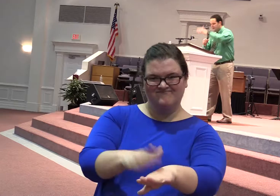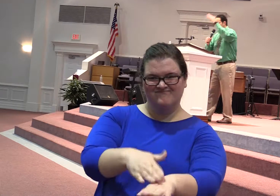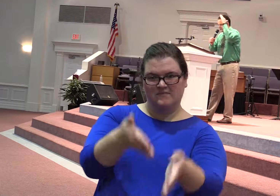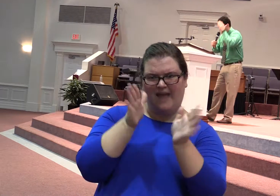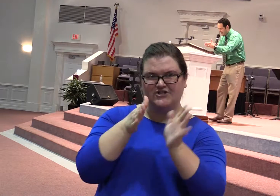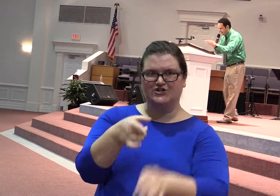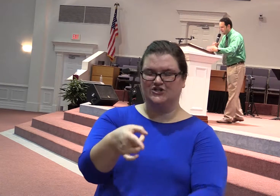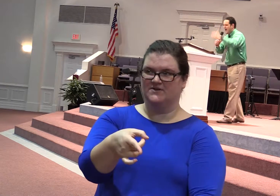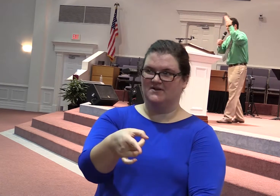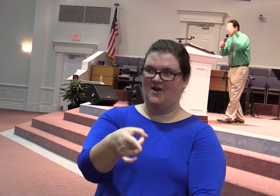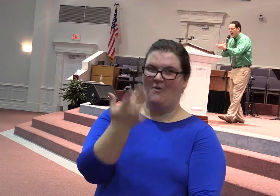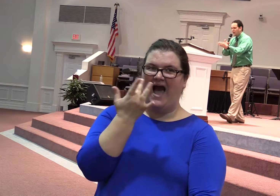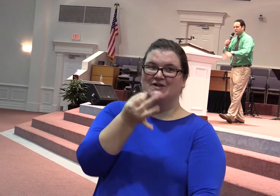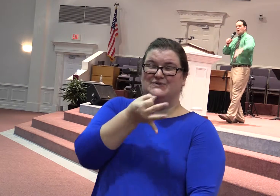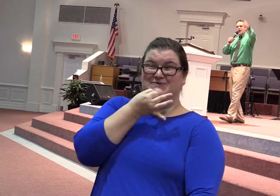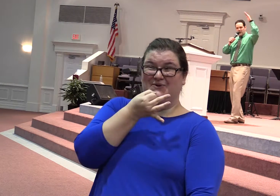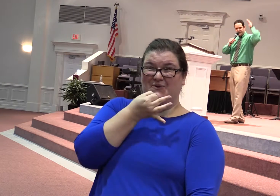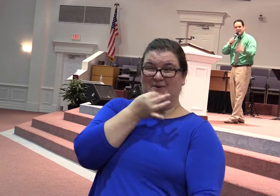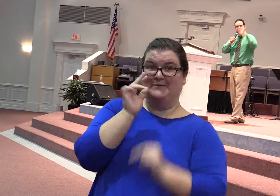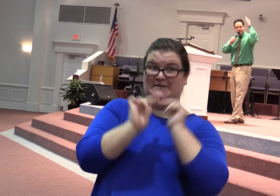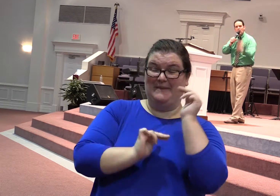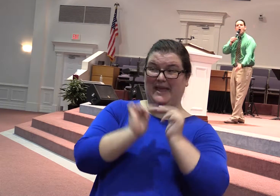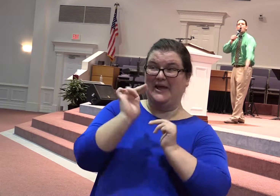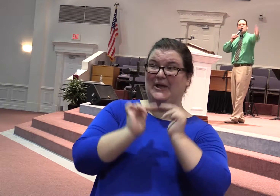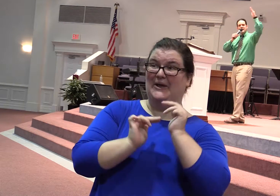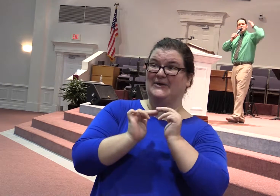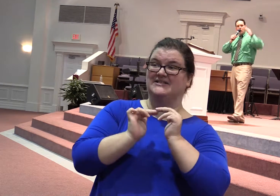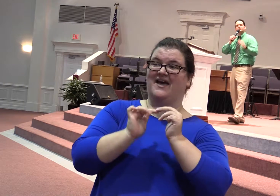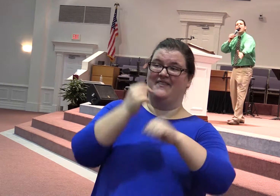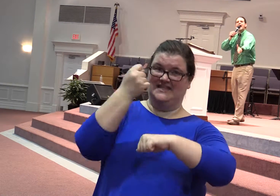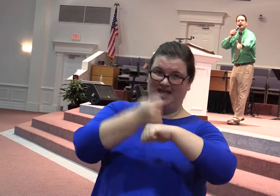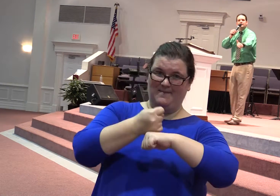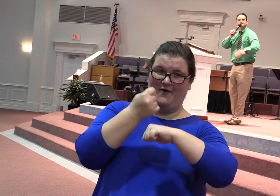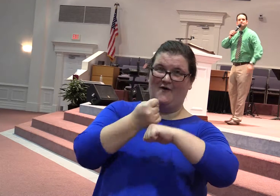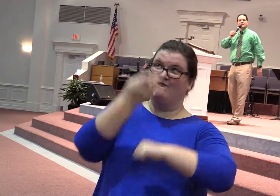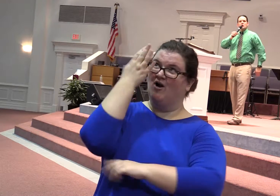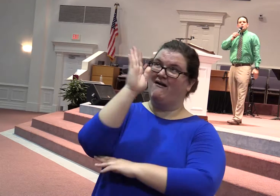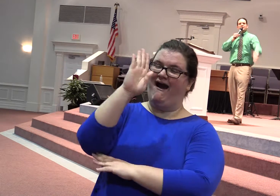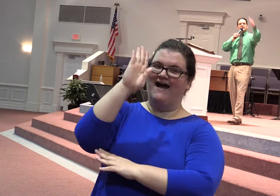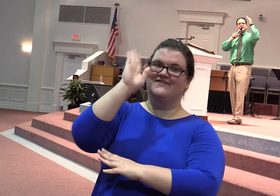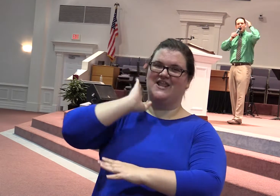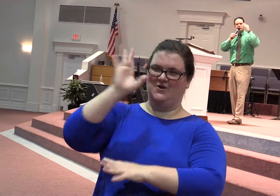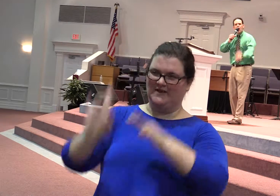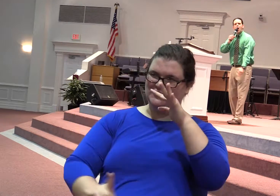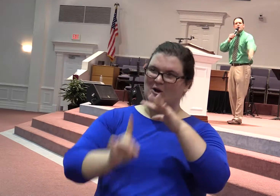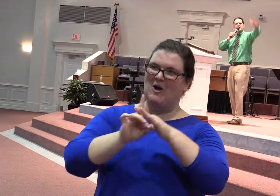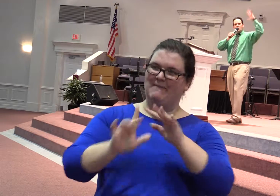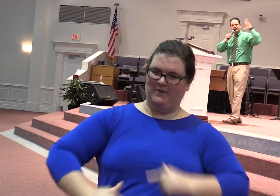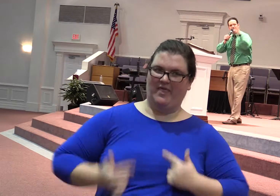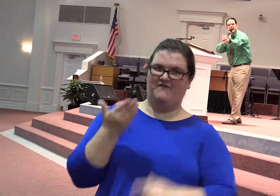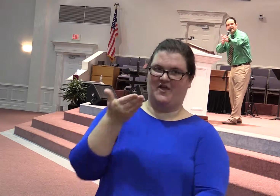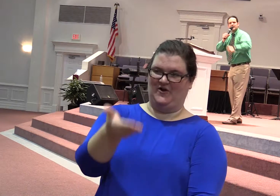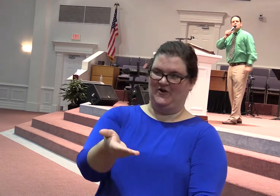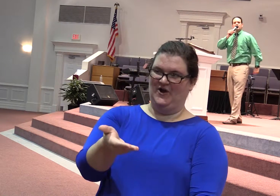fixing to build a house where the King of Glory would dwell. Right. Where the King of Glory